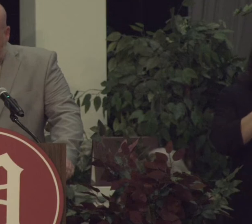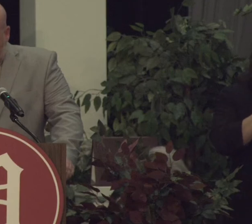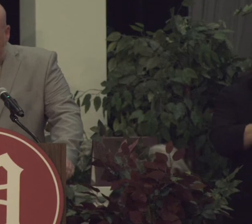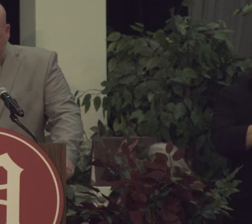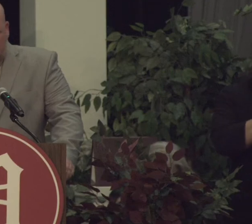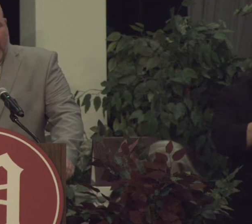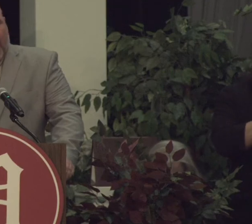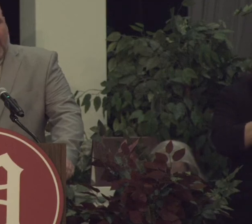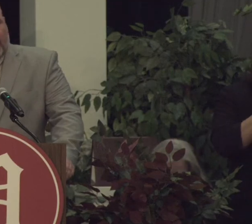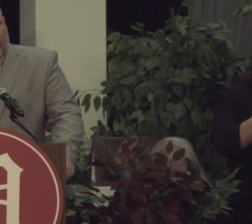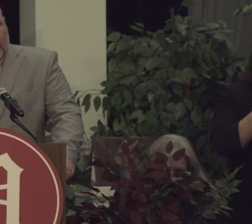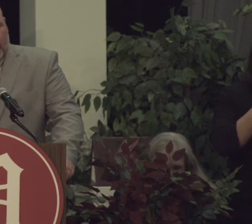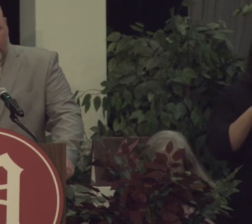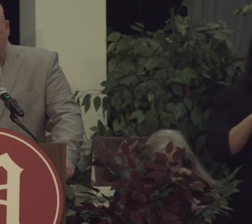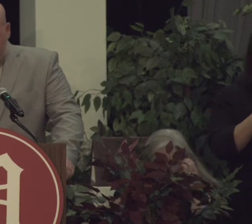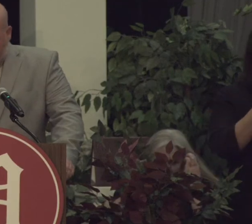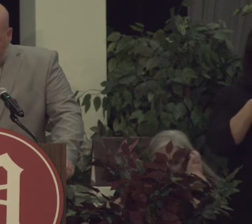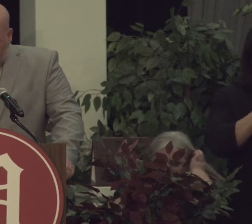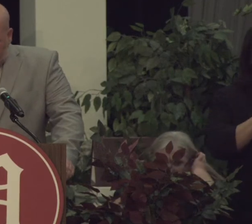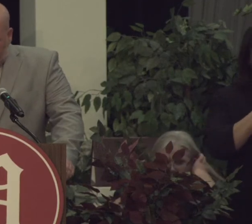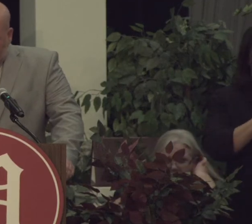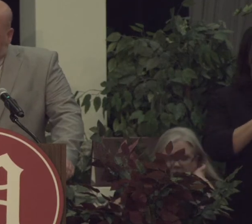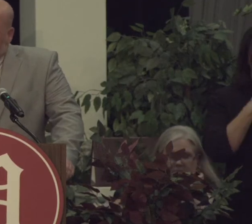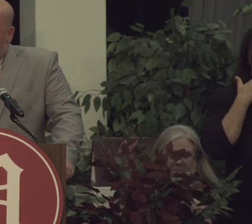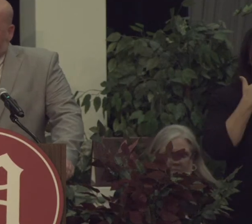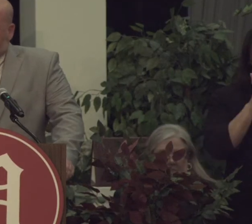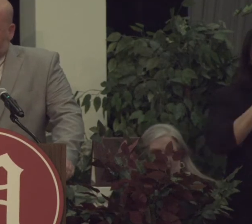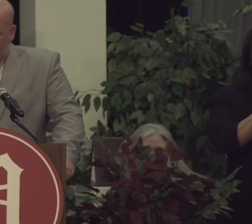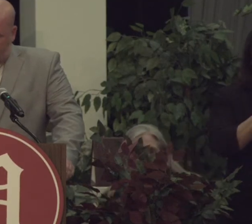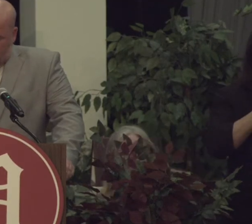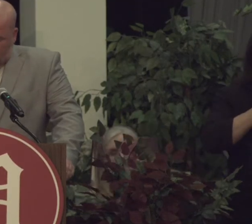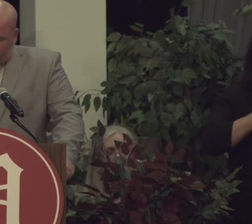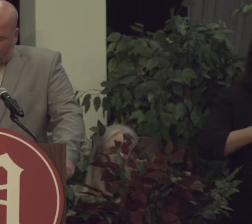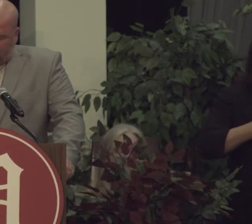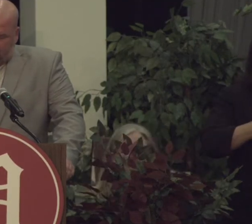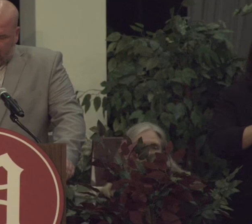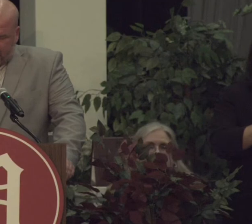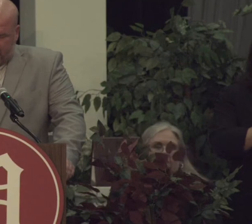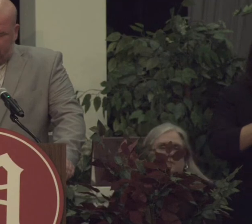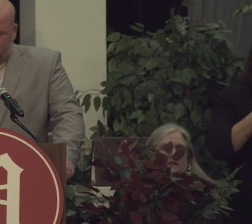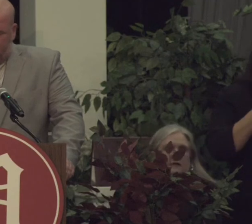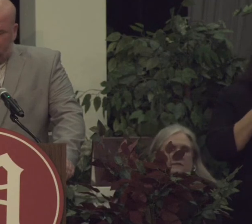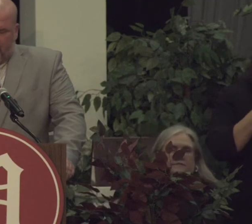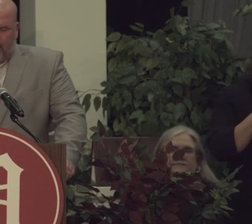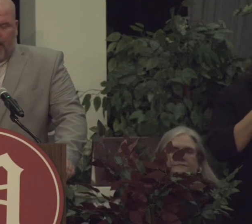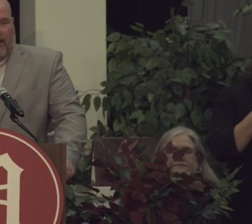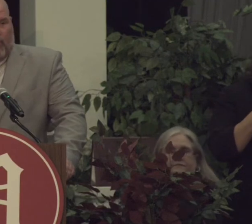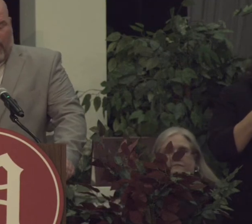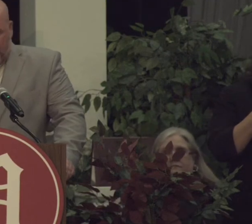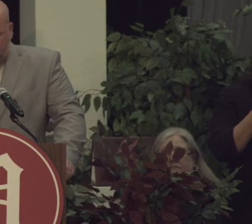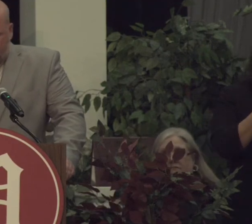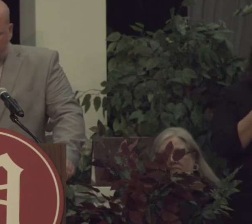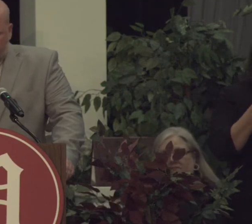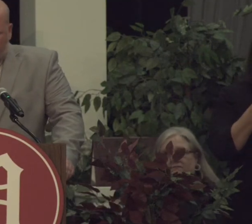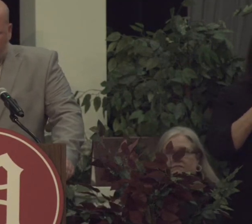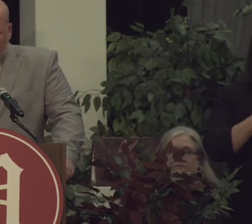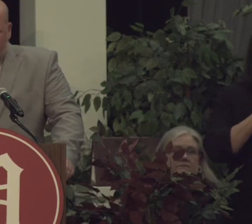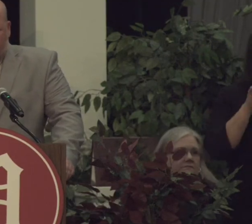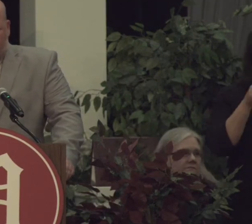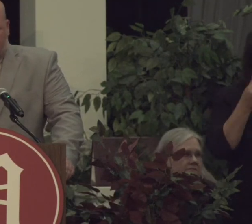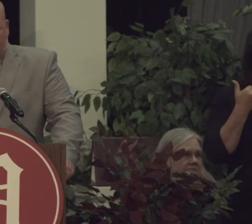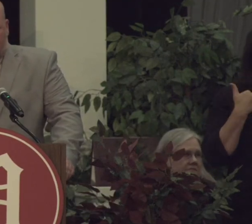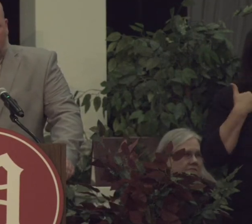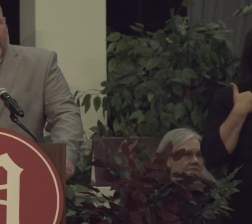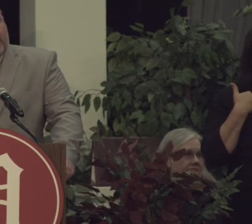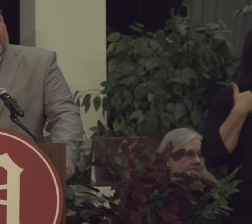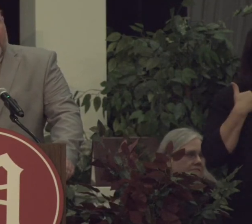to our students and our school. Thank you for your passion, your flexibility, and grace that you have,